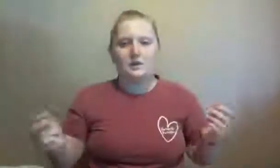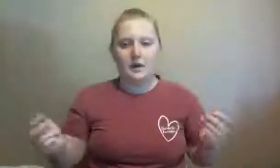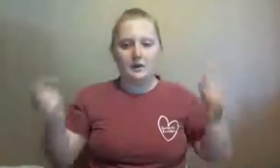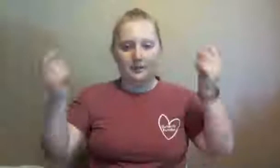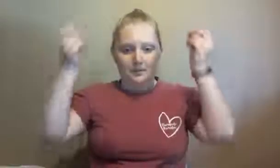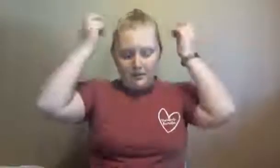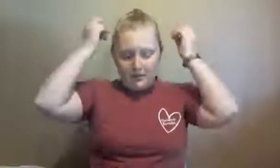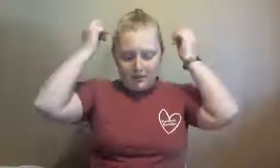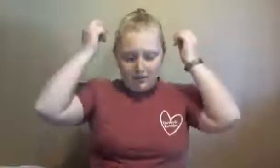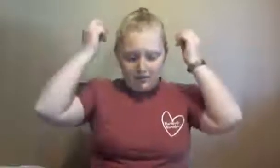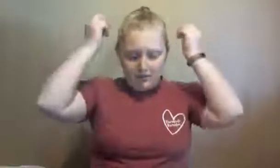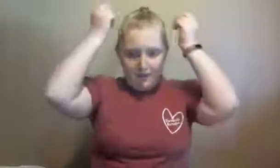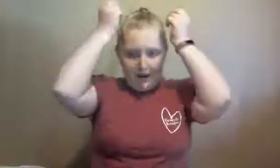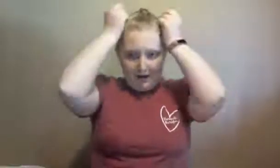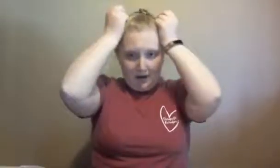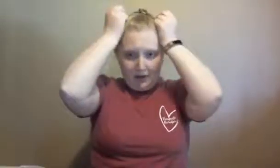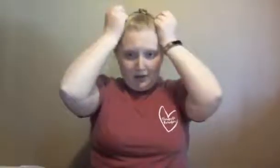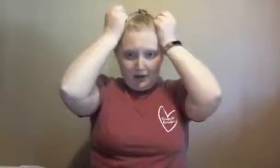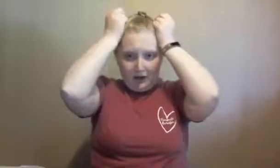So for rabbit, you put your